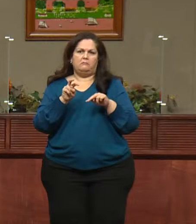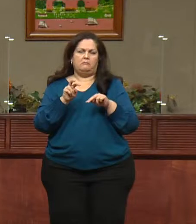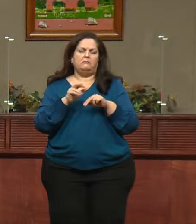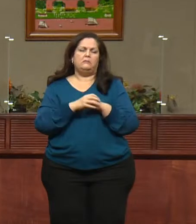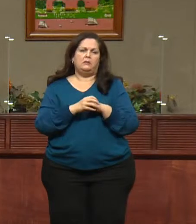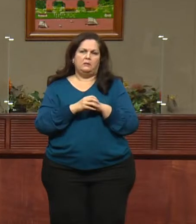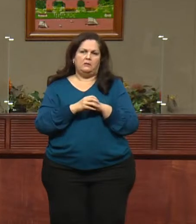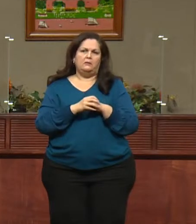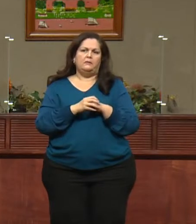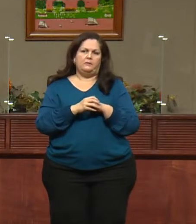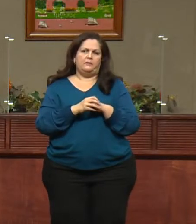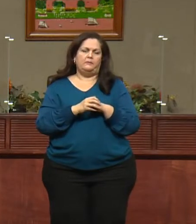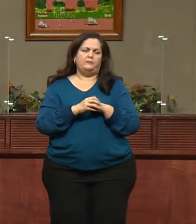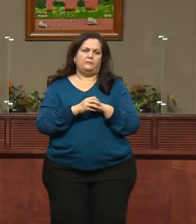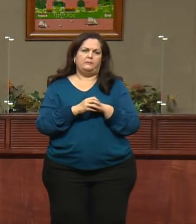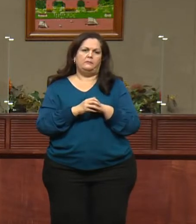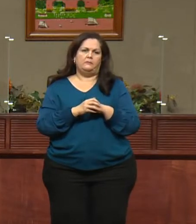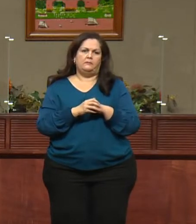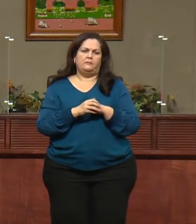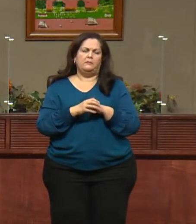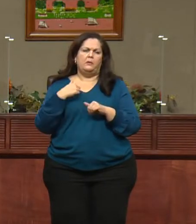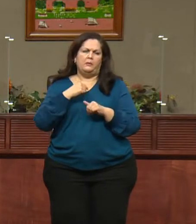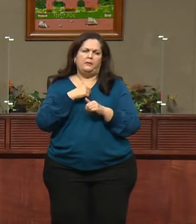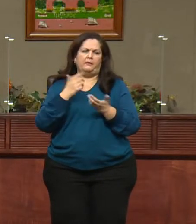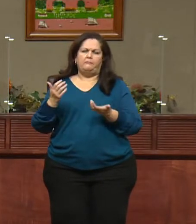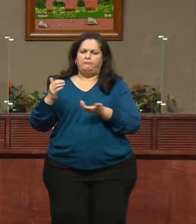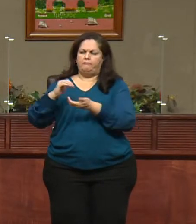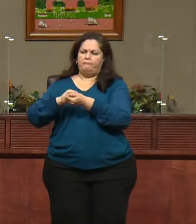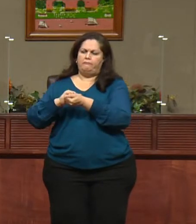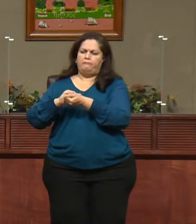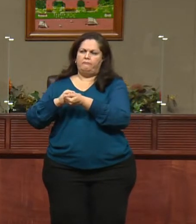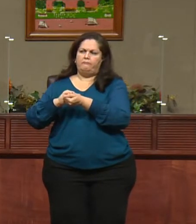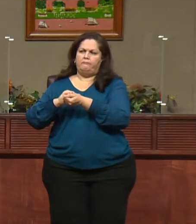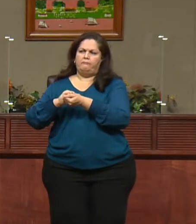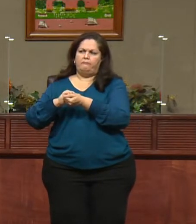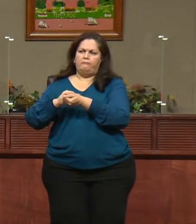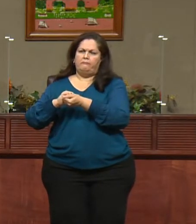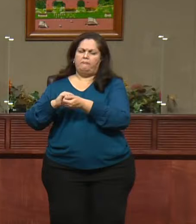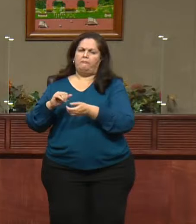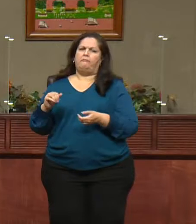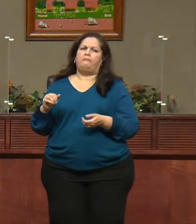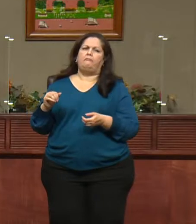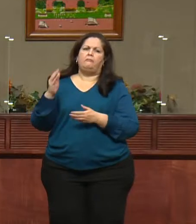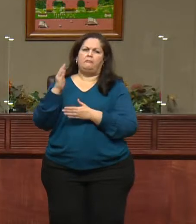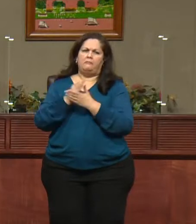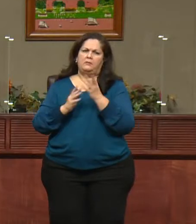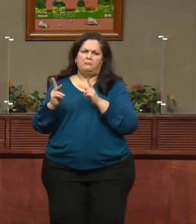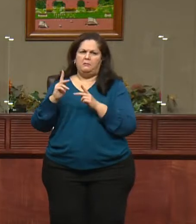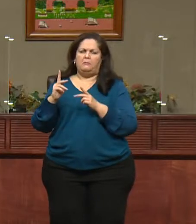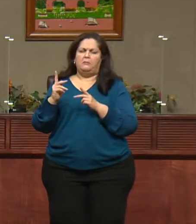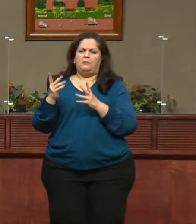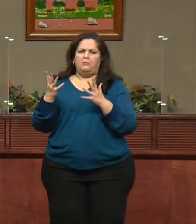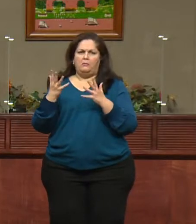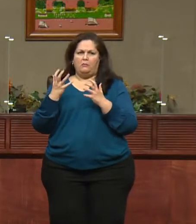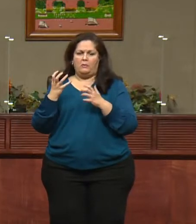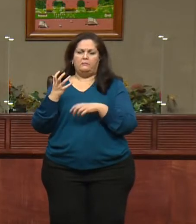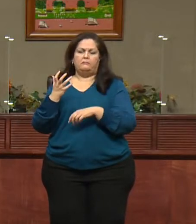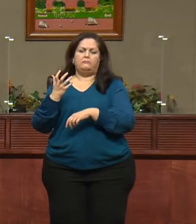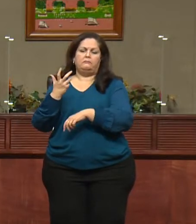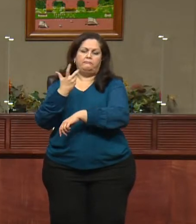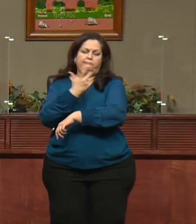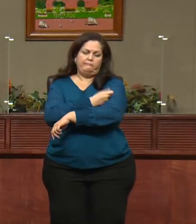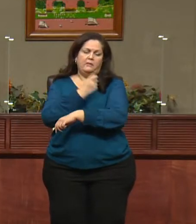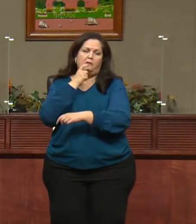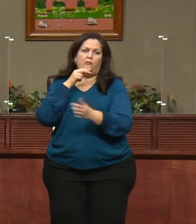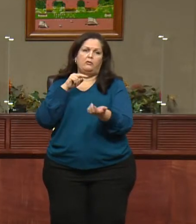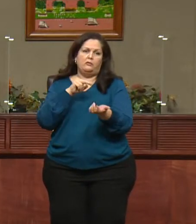We saw some patterns that call our attention, and some people asking for vaccine to our nurses when they